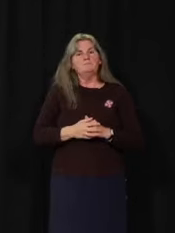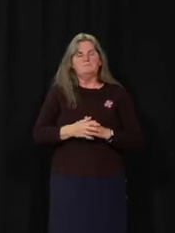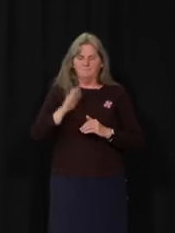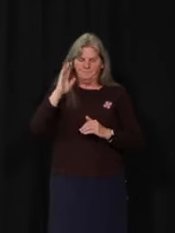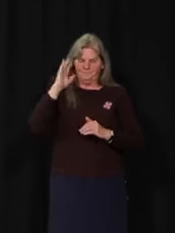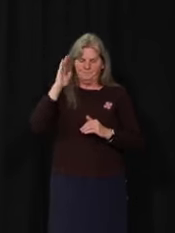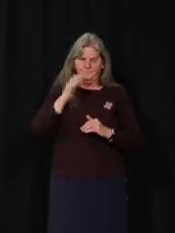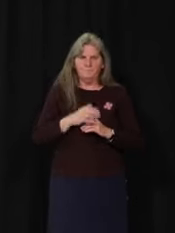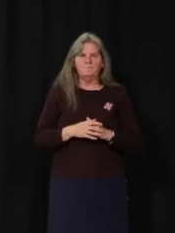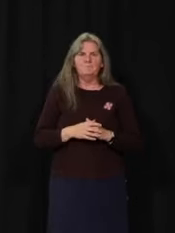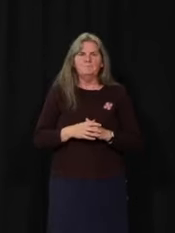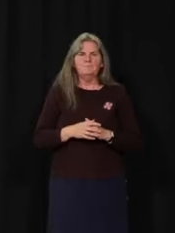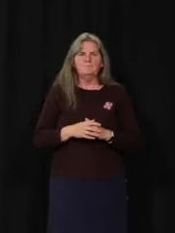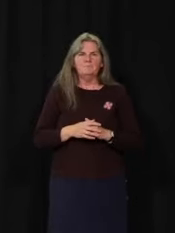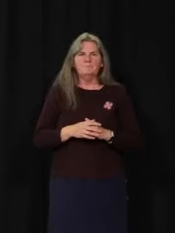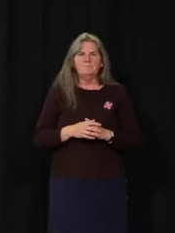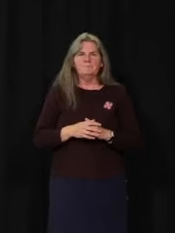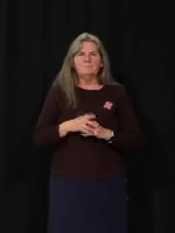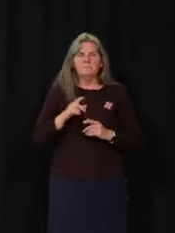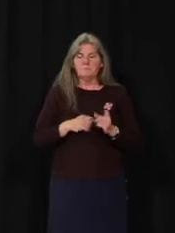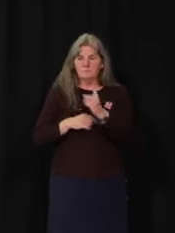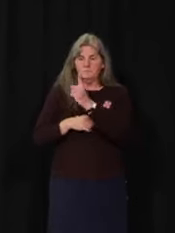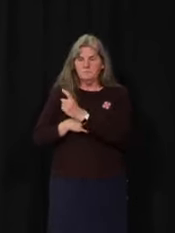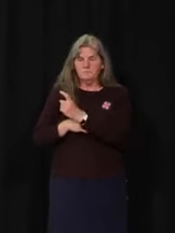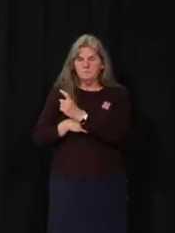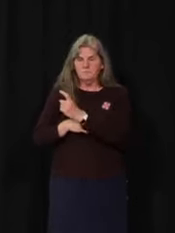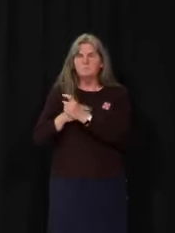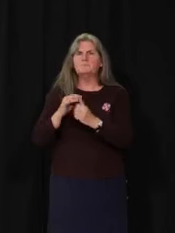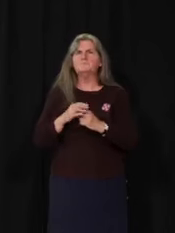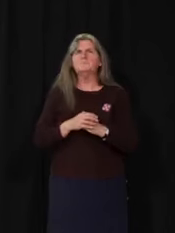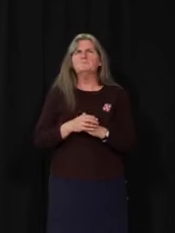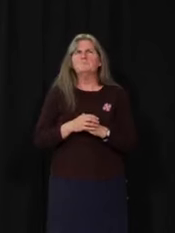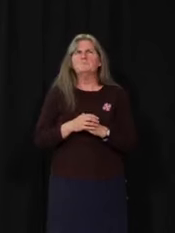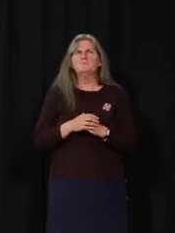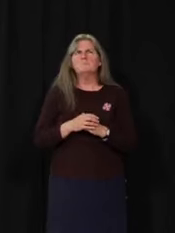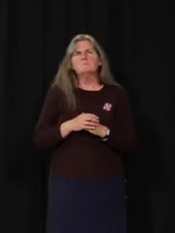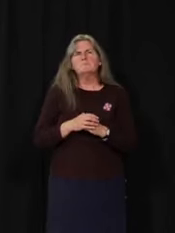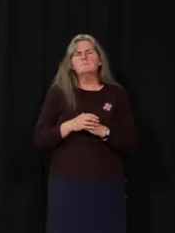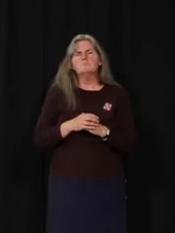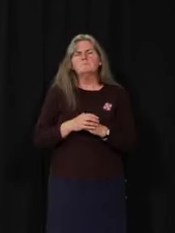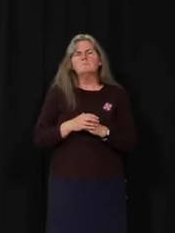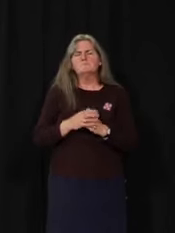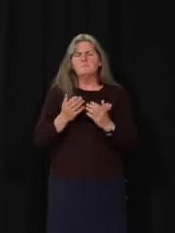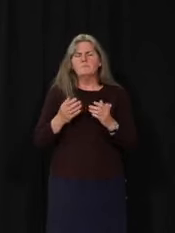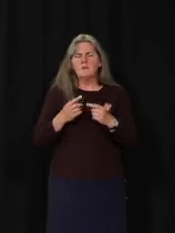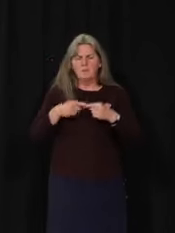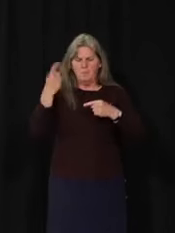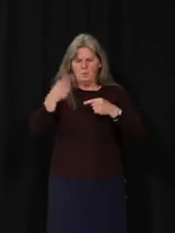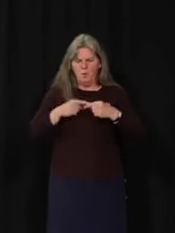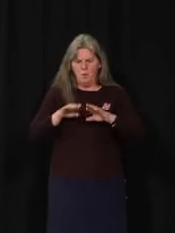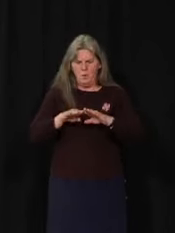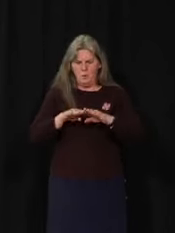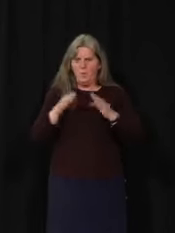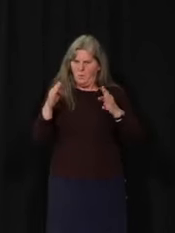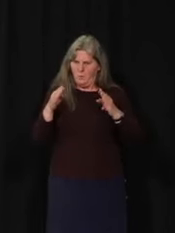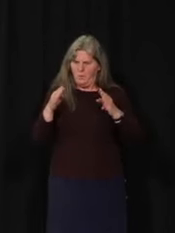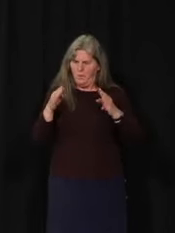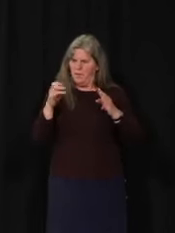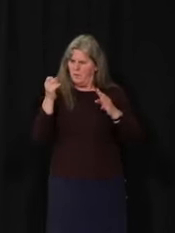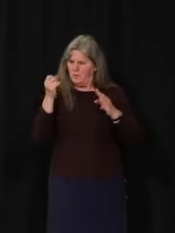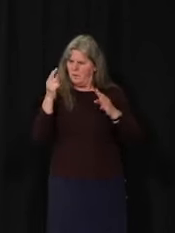Hi, yes. First question for the Premier. So the border opens up, but yet